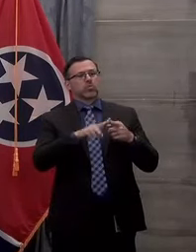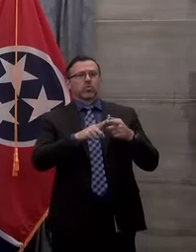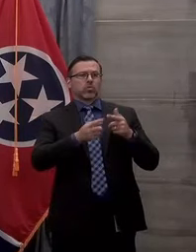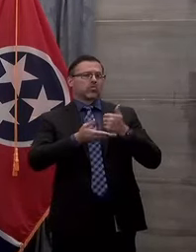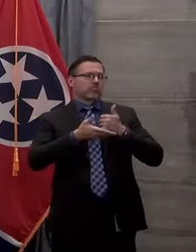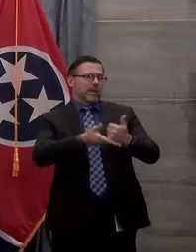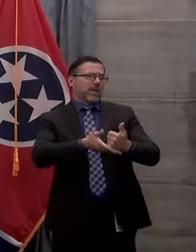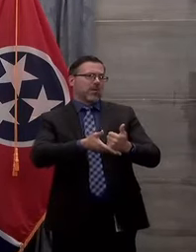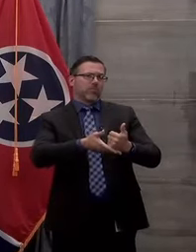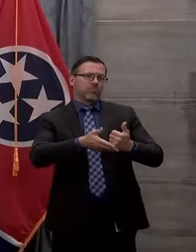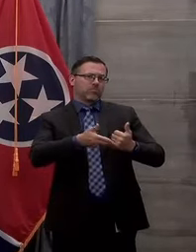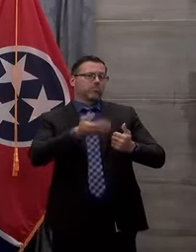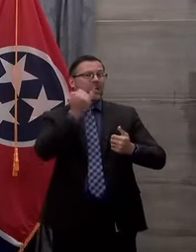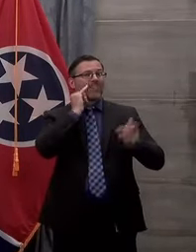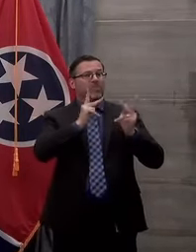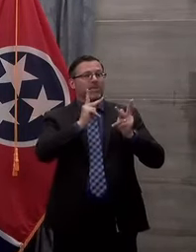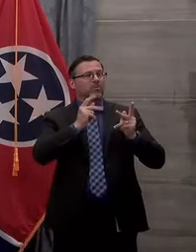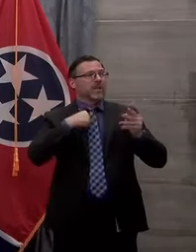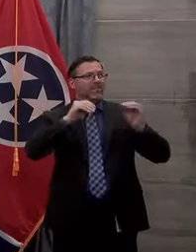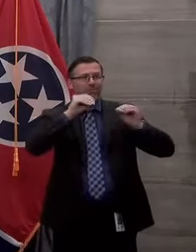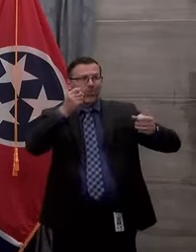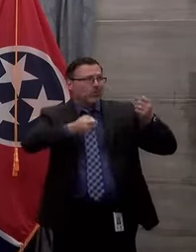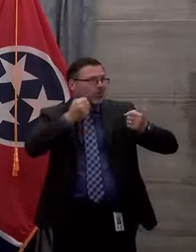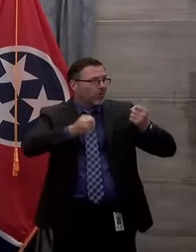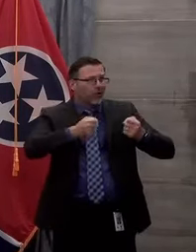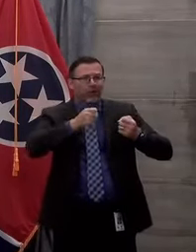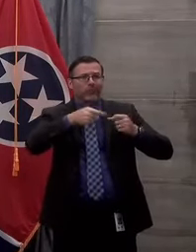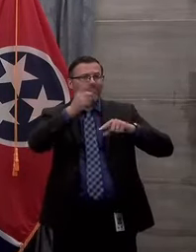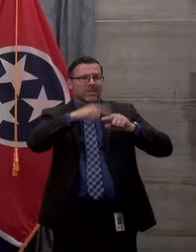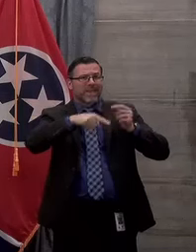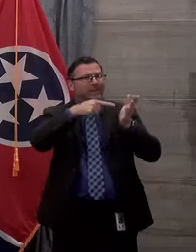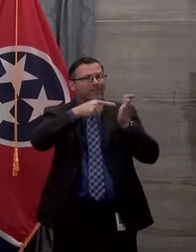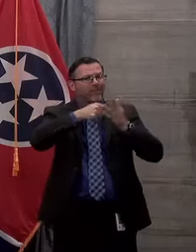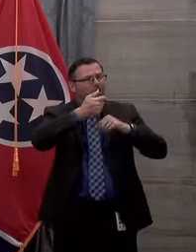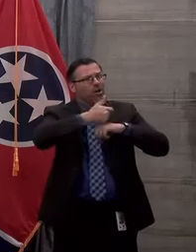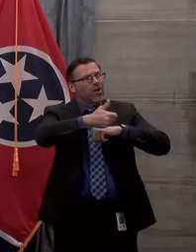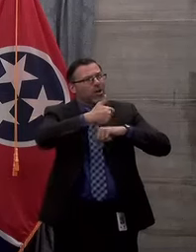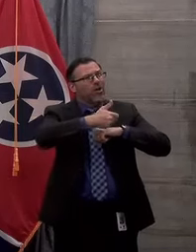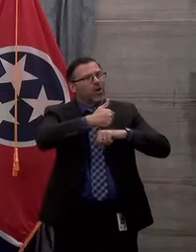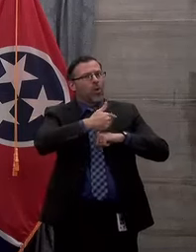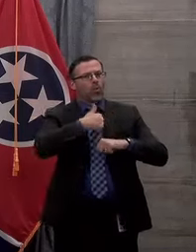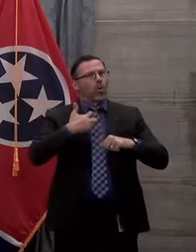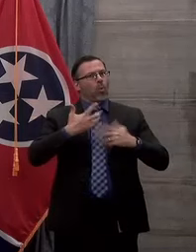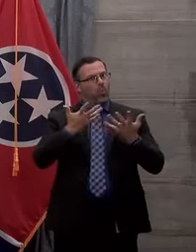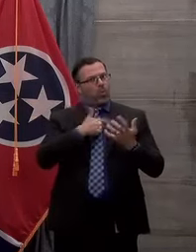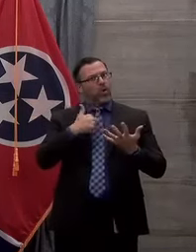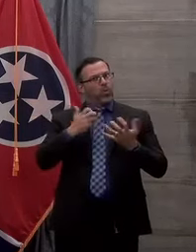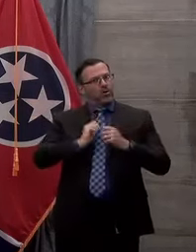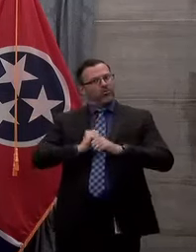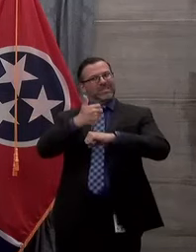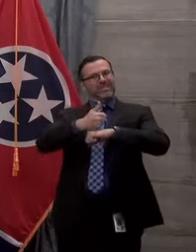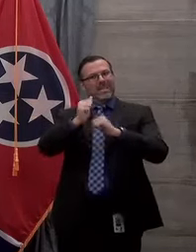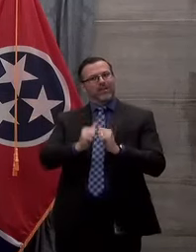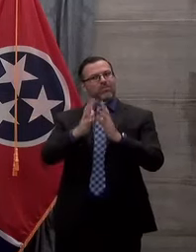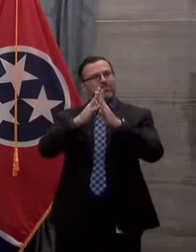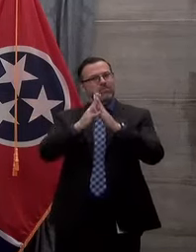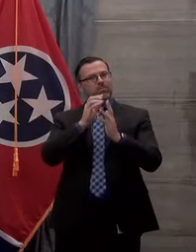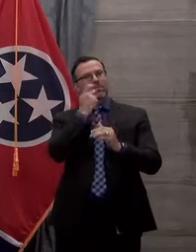serve folks who might have transportation barriers. We want to continue to build on those efforts and continue to build partnerships.